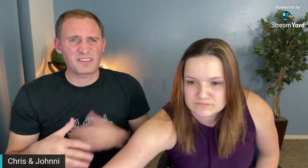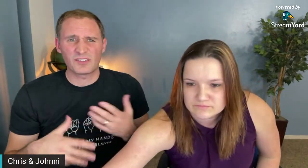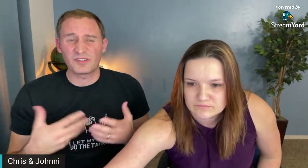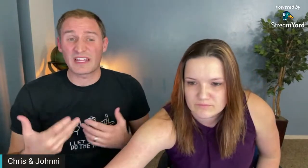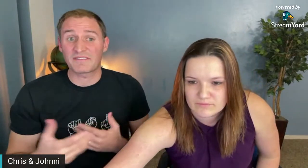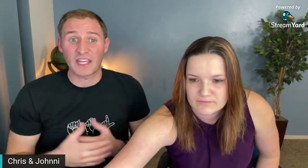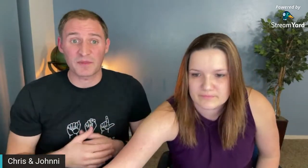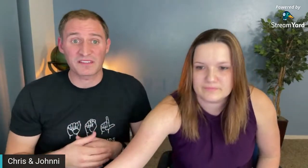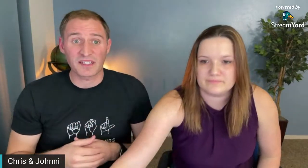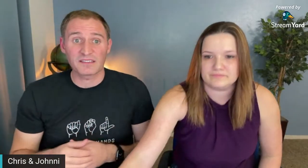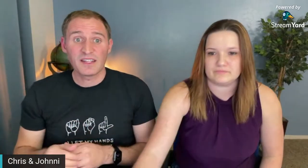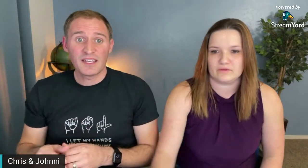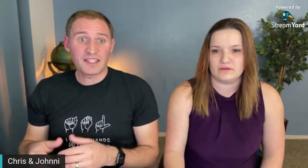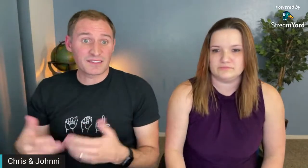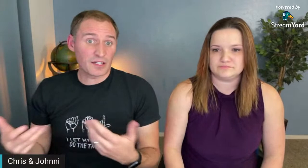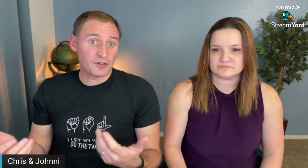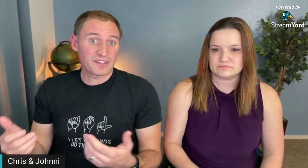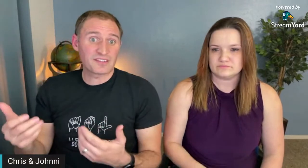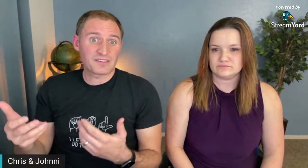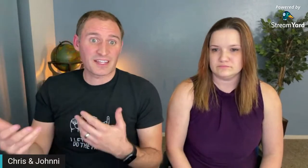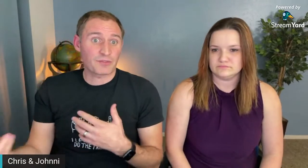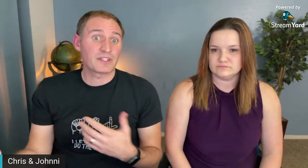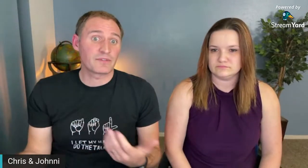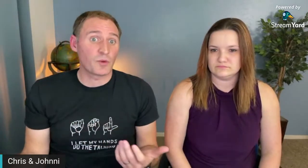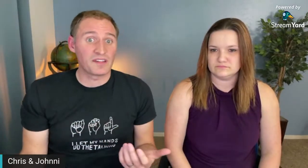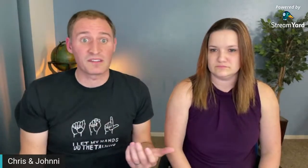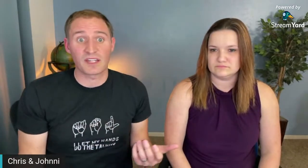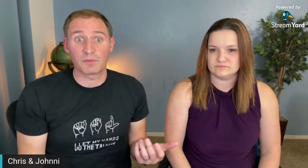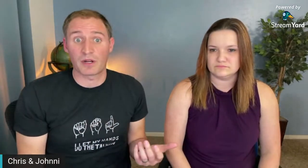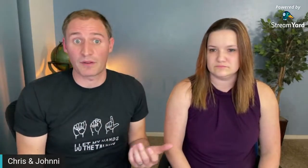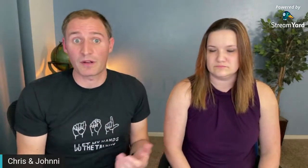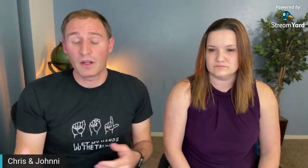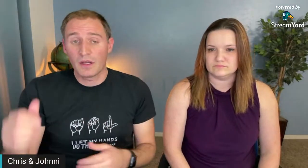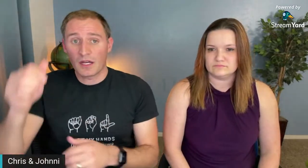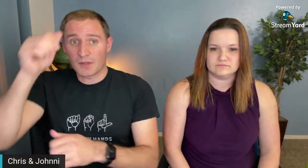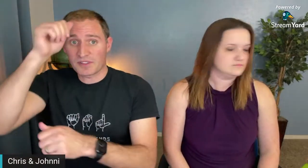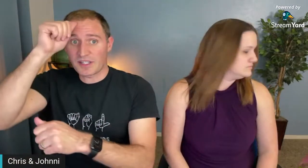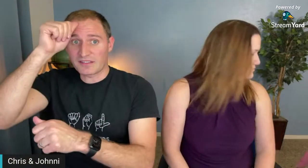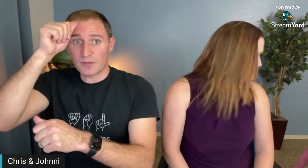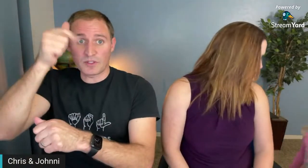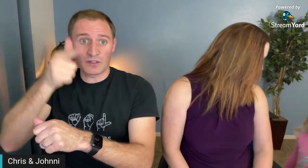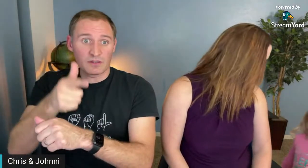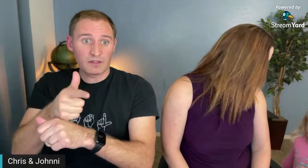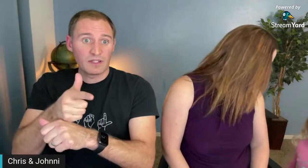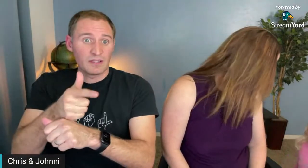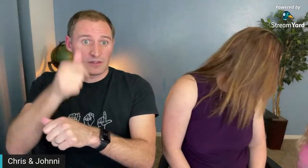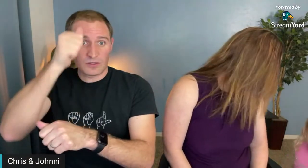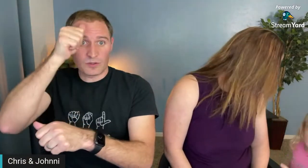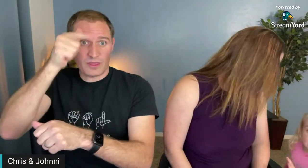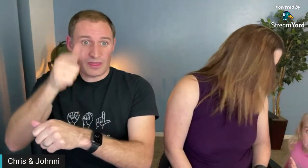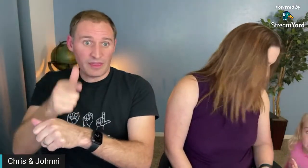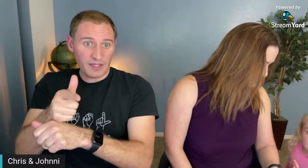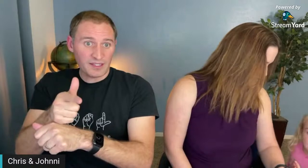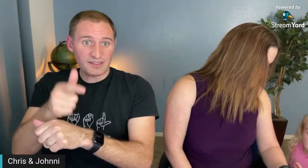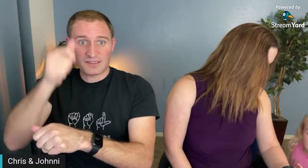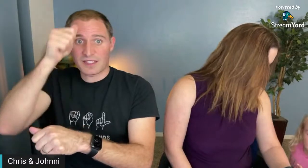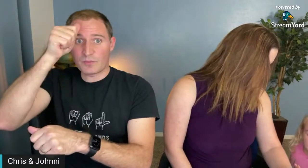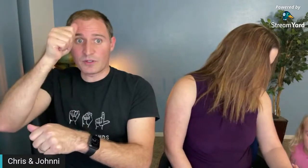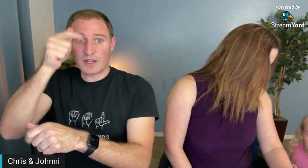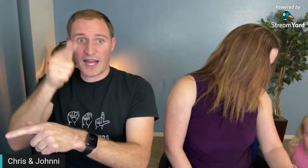doing like family signs. He's like, oh, this is like 3 different ways to sign brother. So like some will do this, some will have